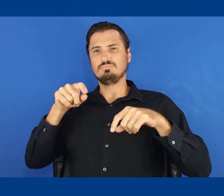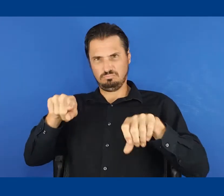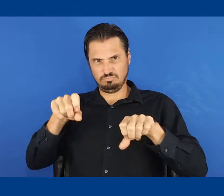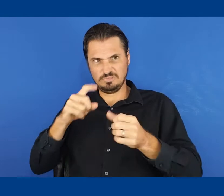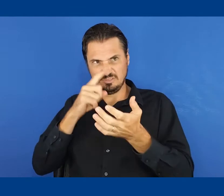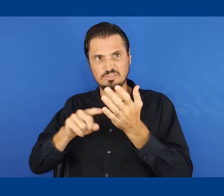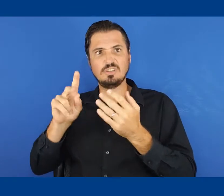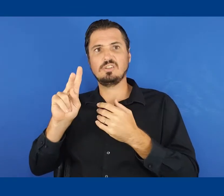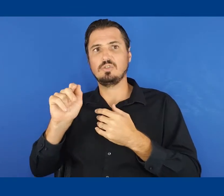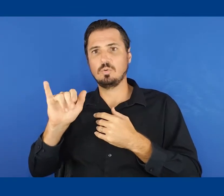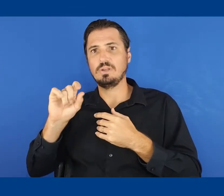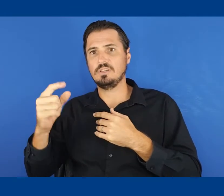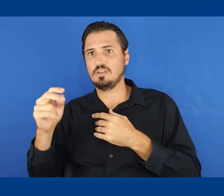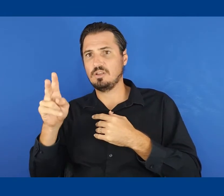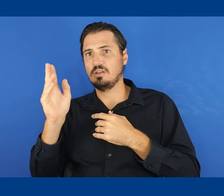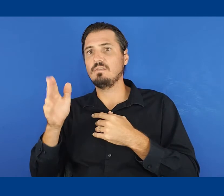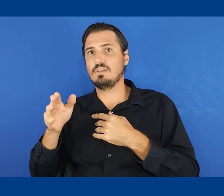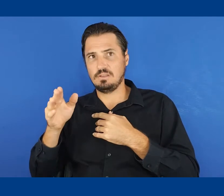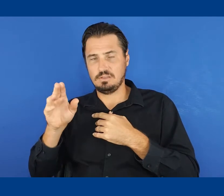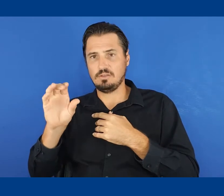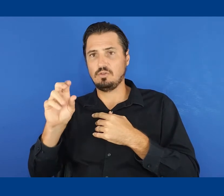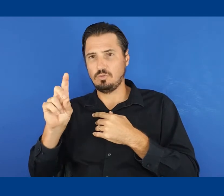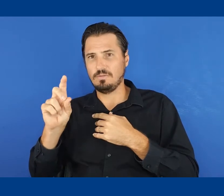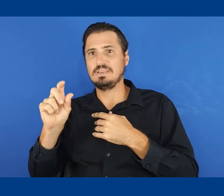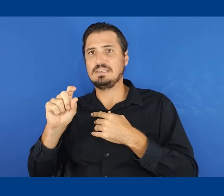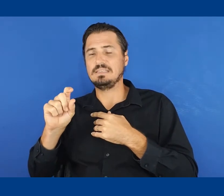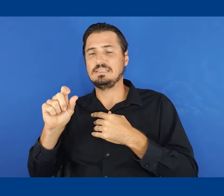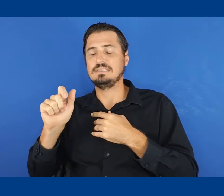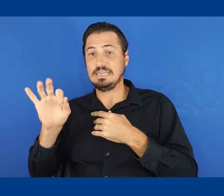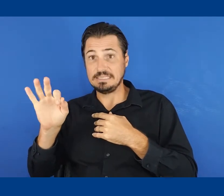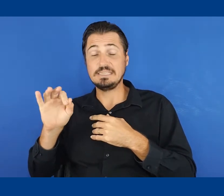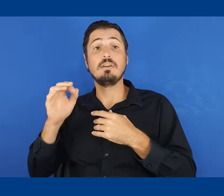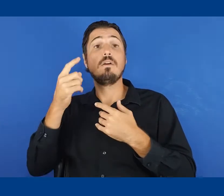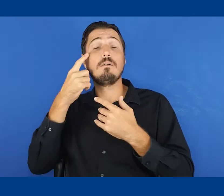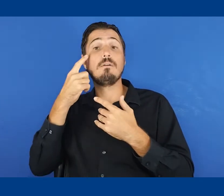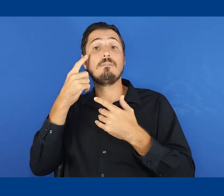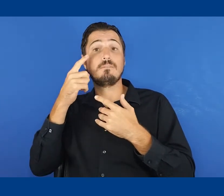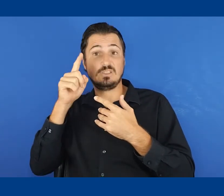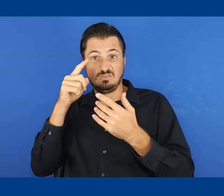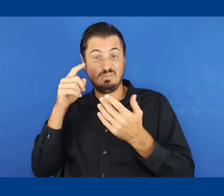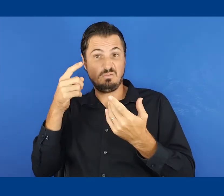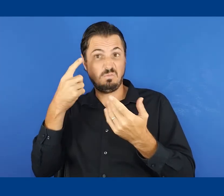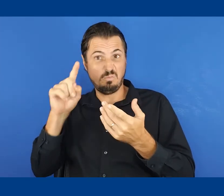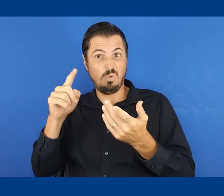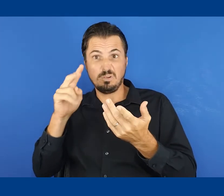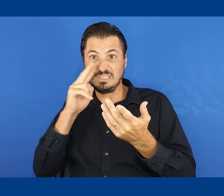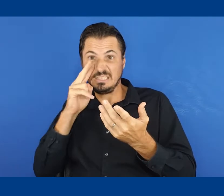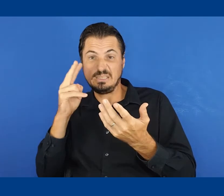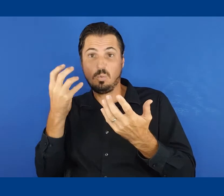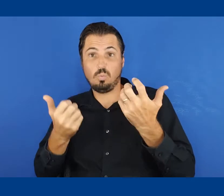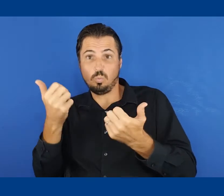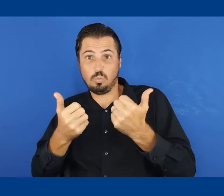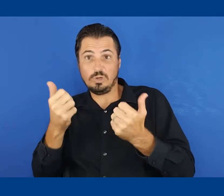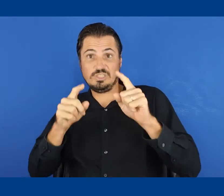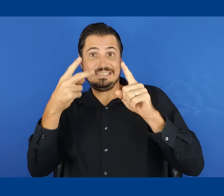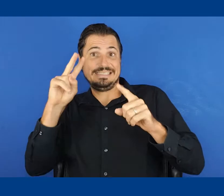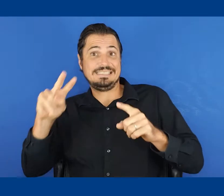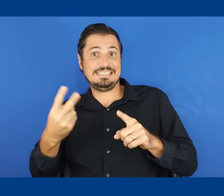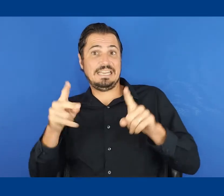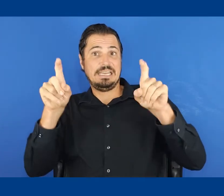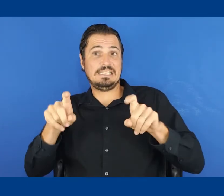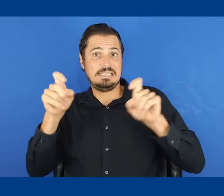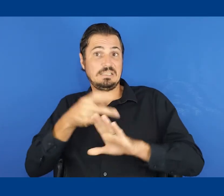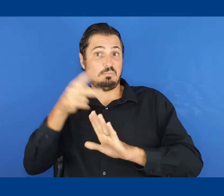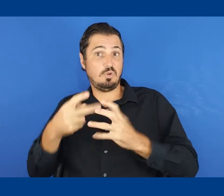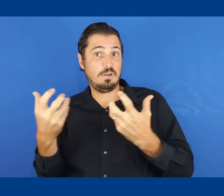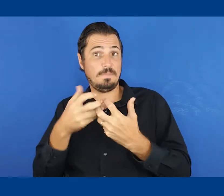kauai.gov/COVID-19 and click on one of the post-travel testing buttons. To qualify for a post-travel test, you must have participated